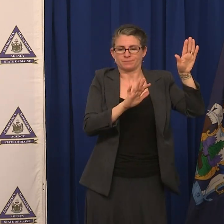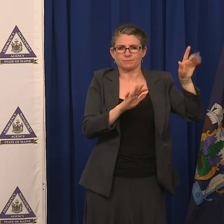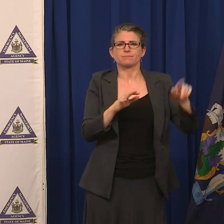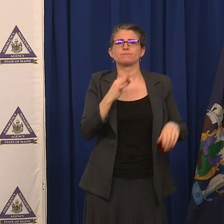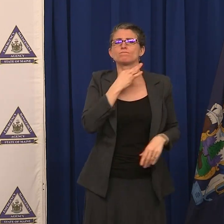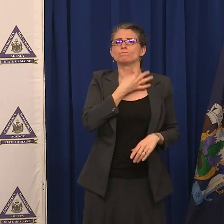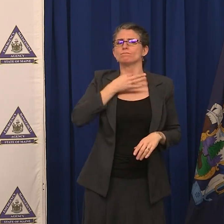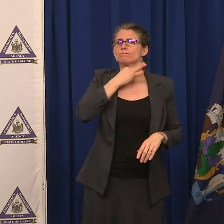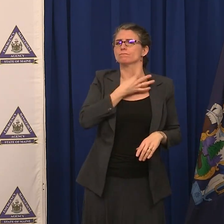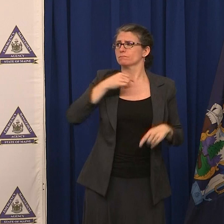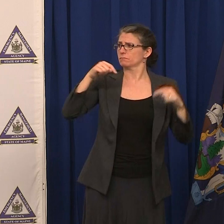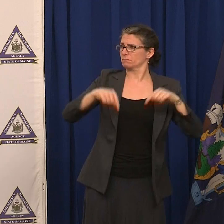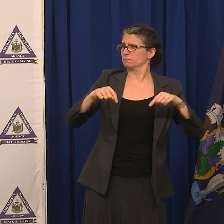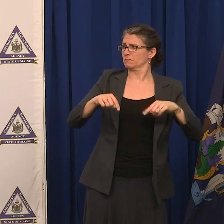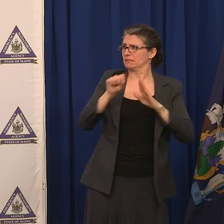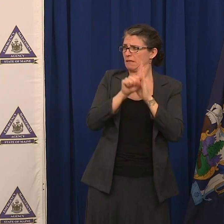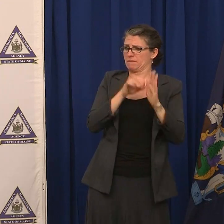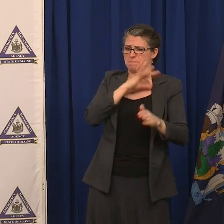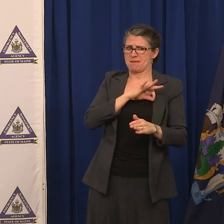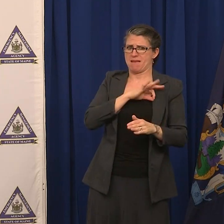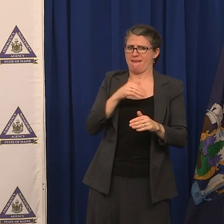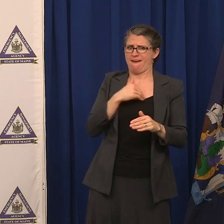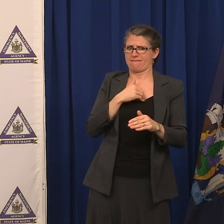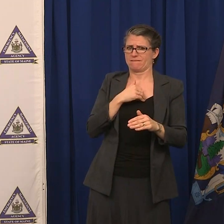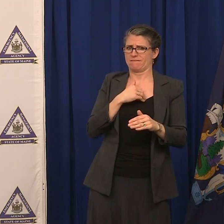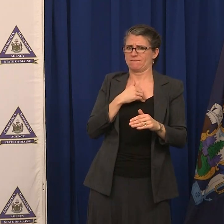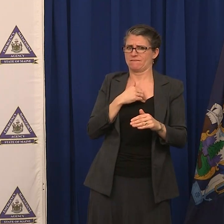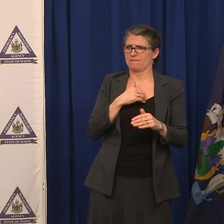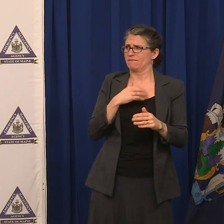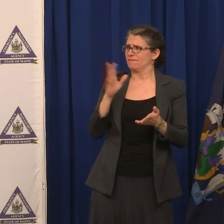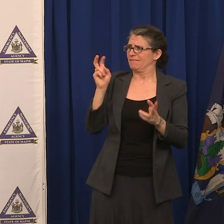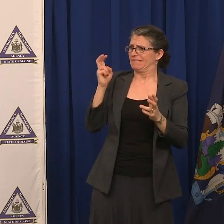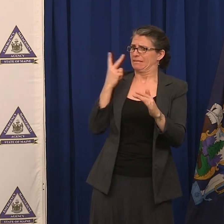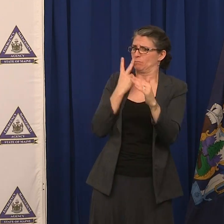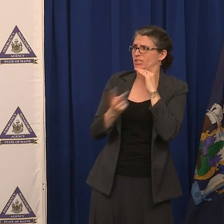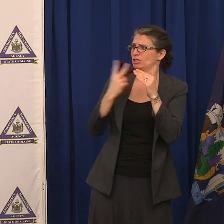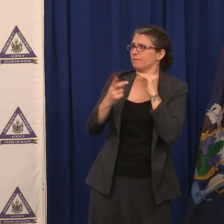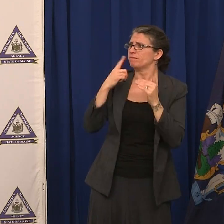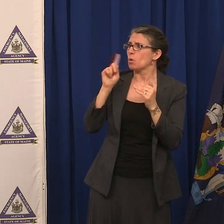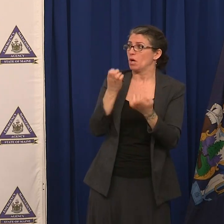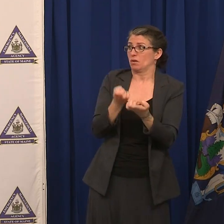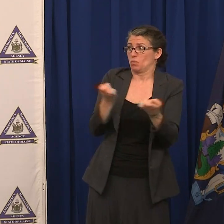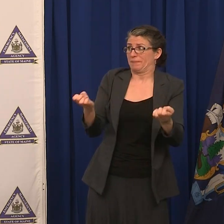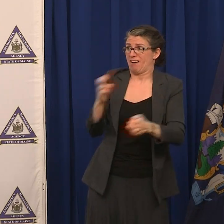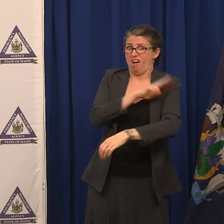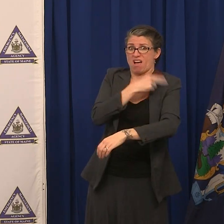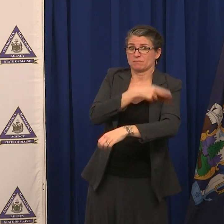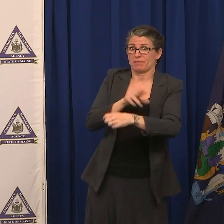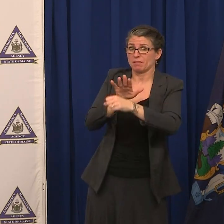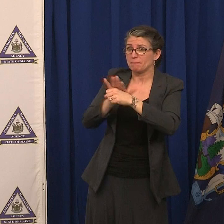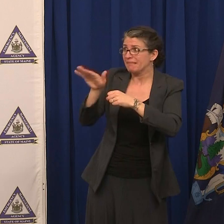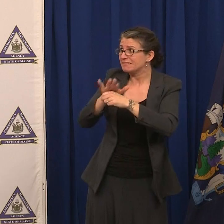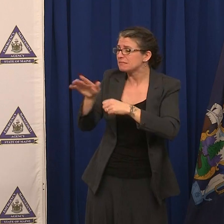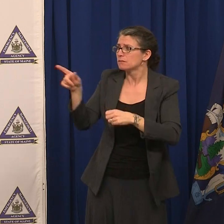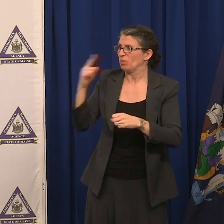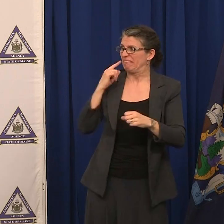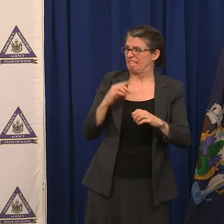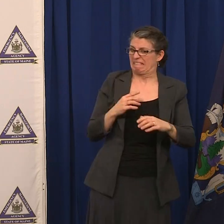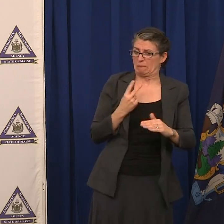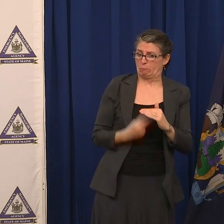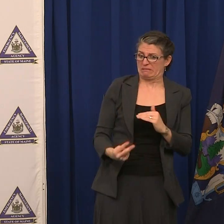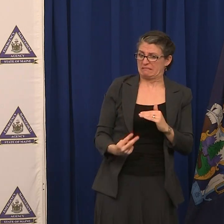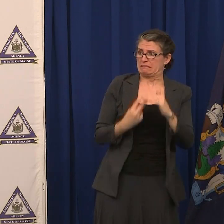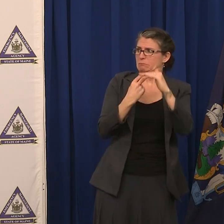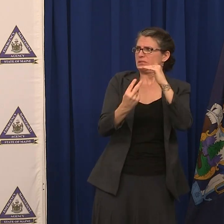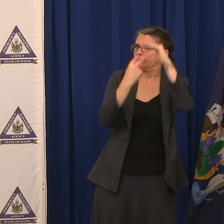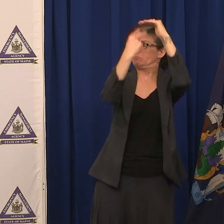all three? Based on where we are right now in Maine, there is existing capacity. Just to, for terms of the